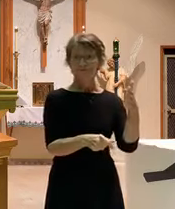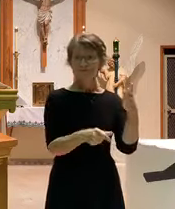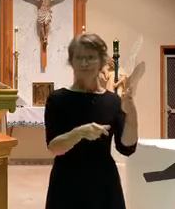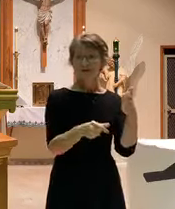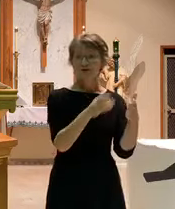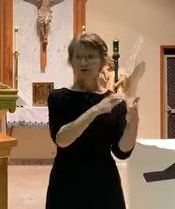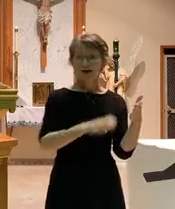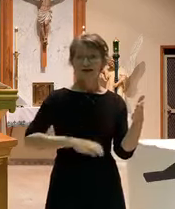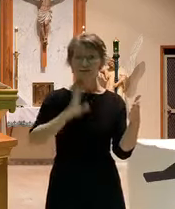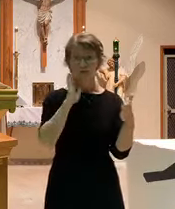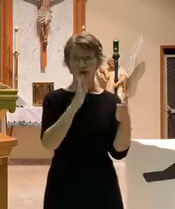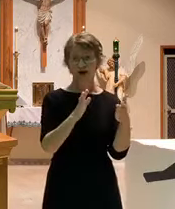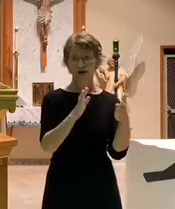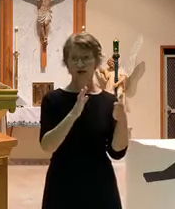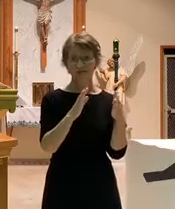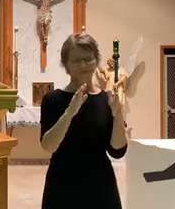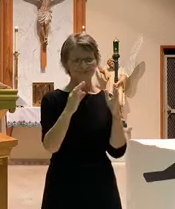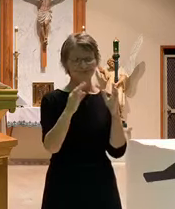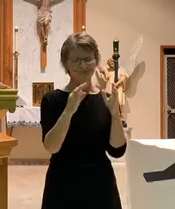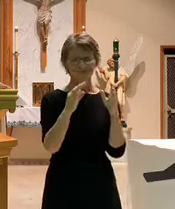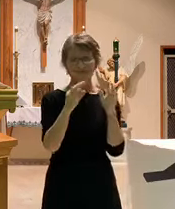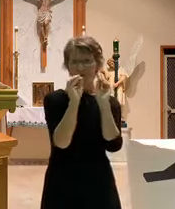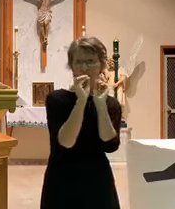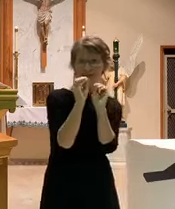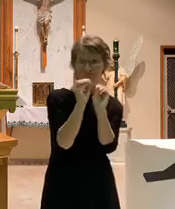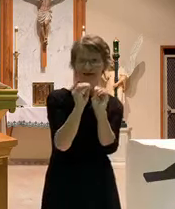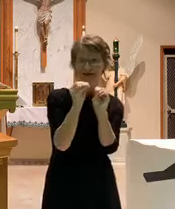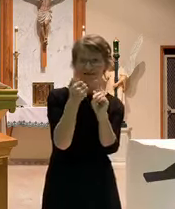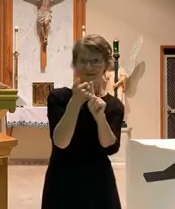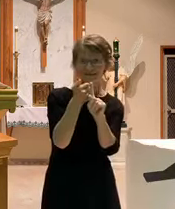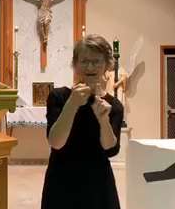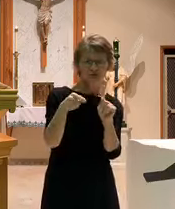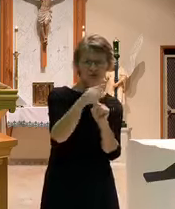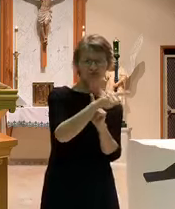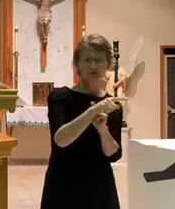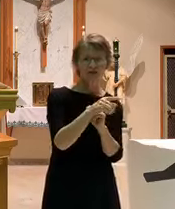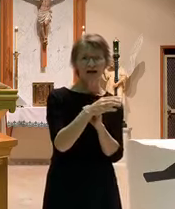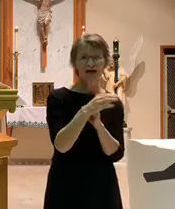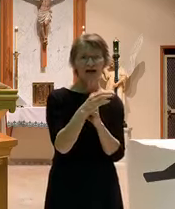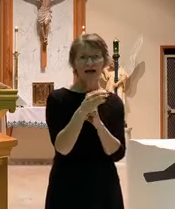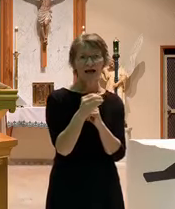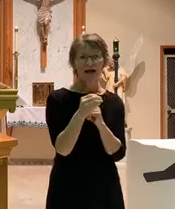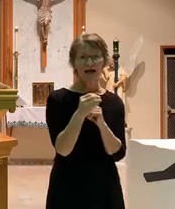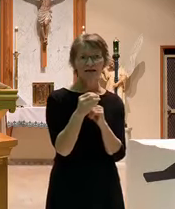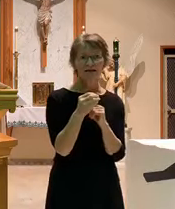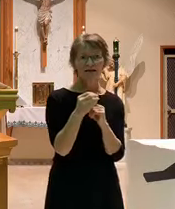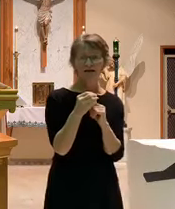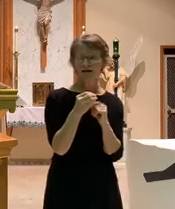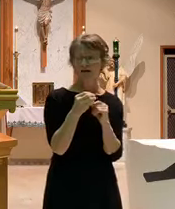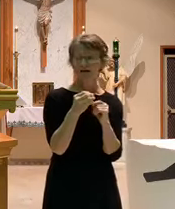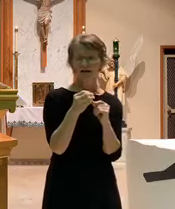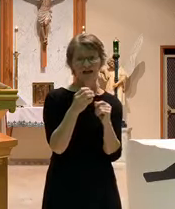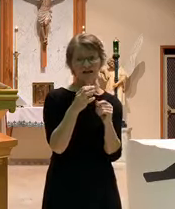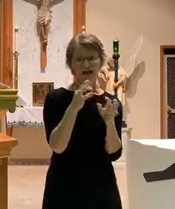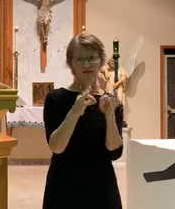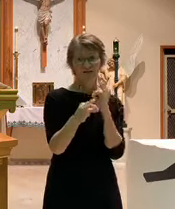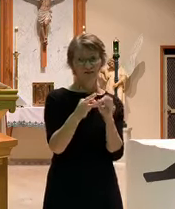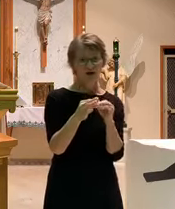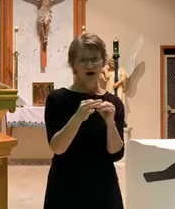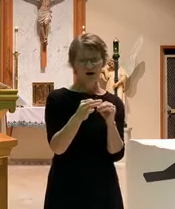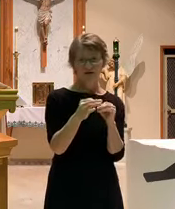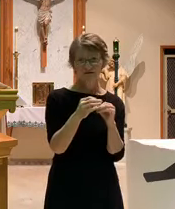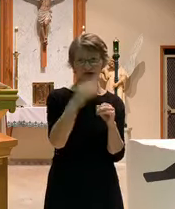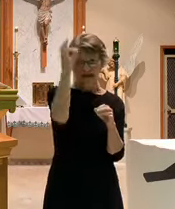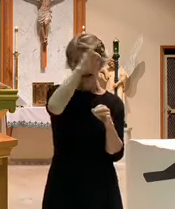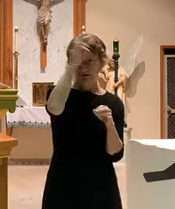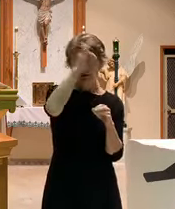us. The Catechism quotes St. Jerome on this point, saying, "Ignorance of Scripture is ignorance